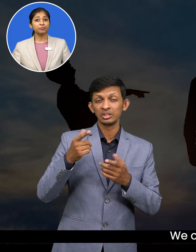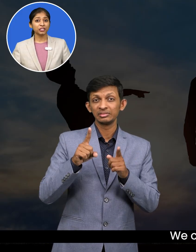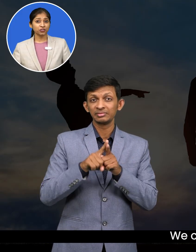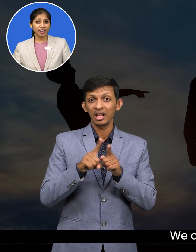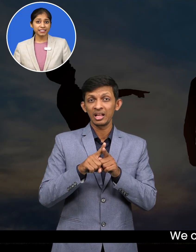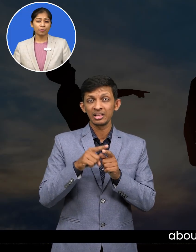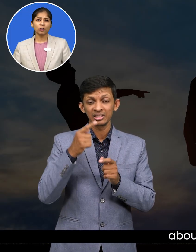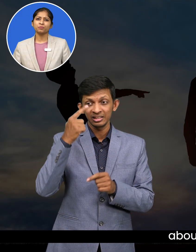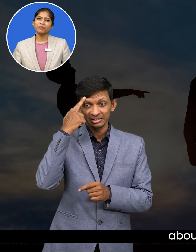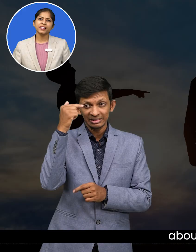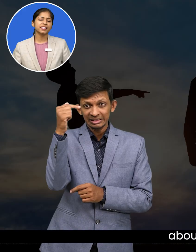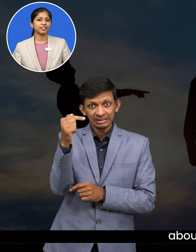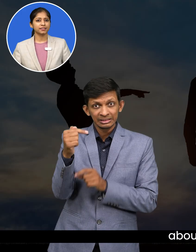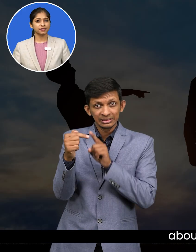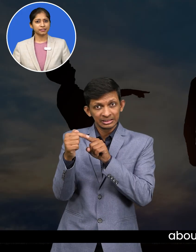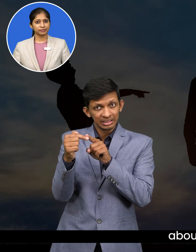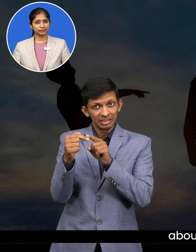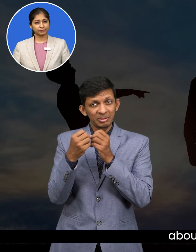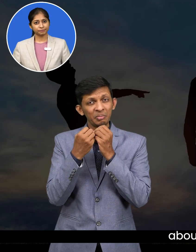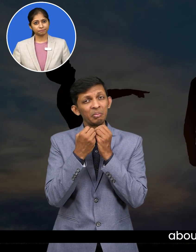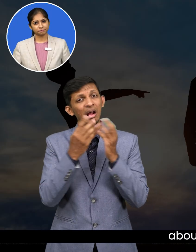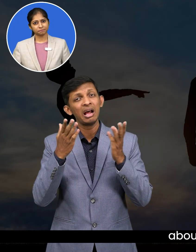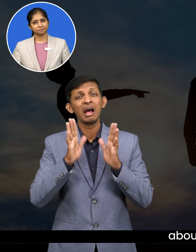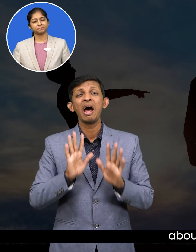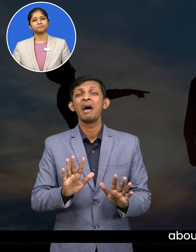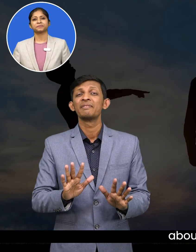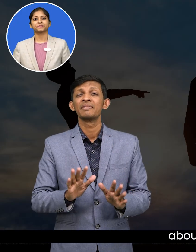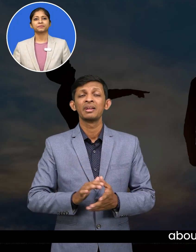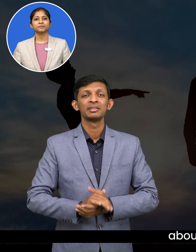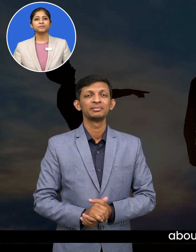We can prejudice about many things.